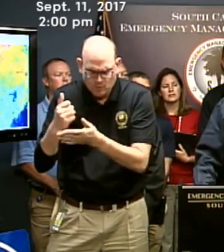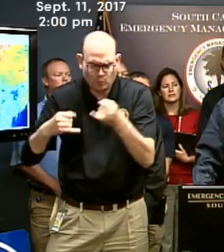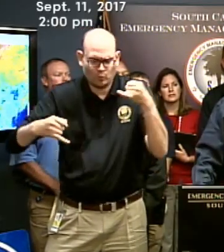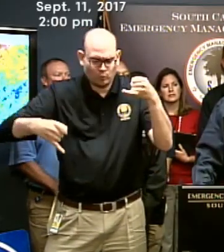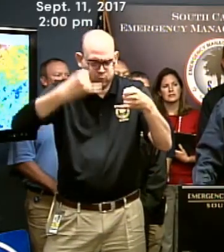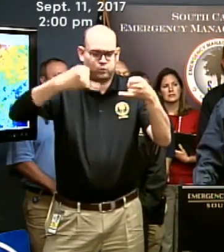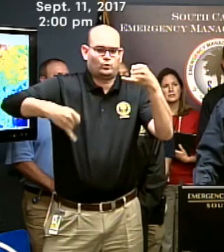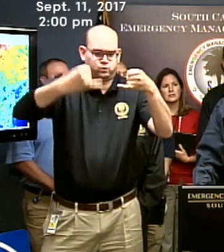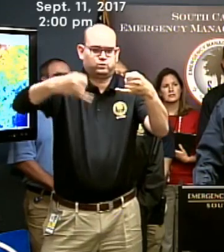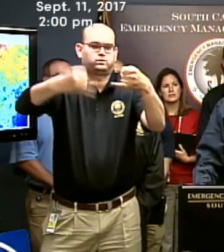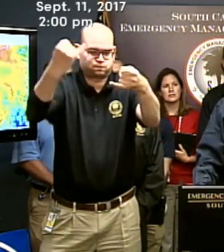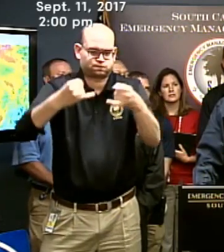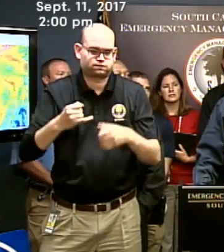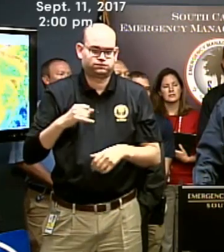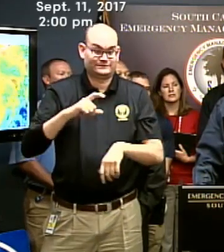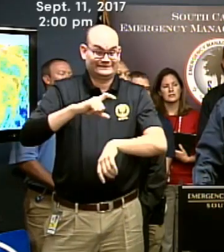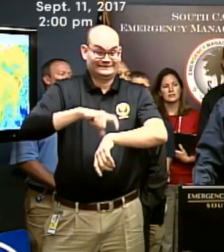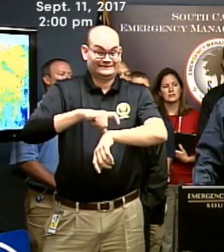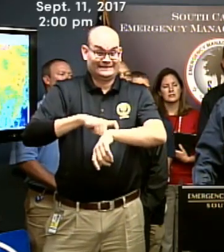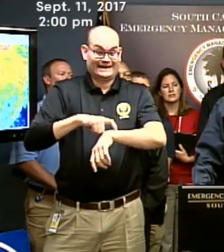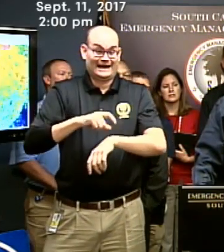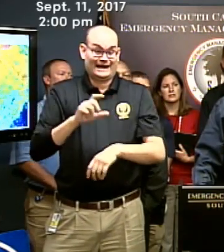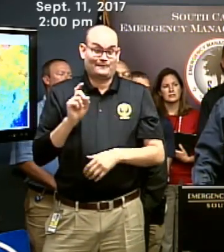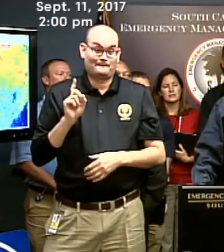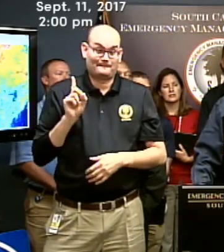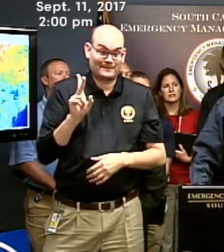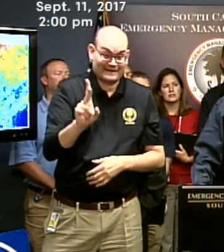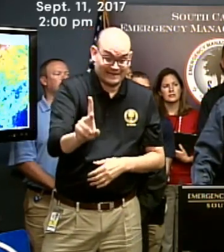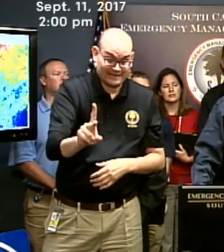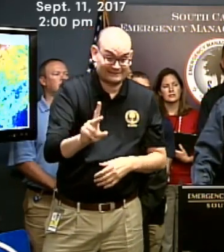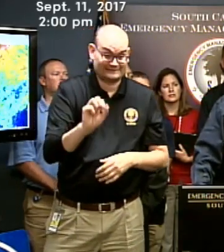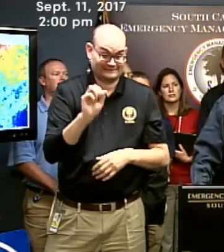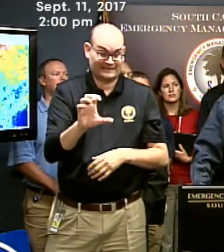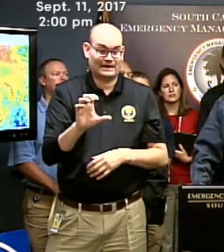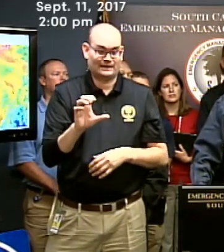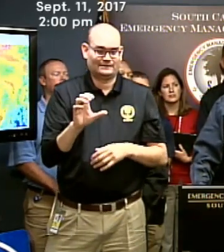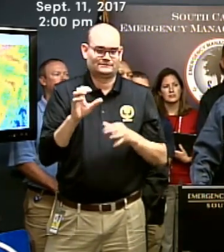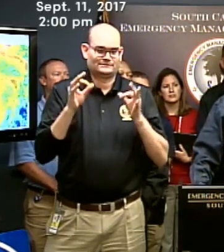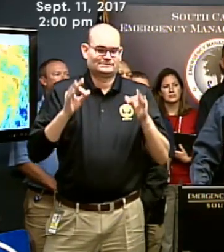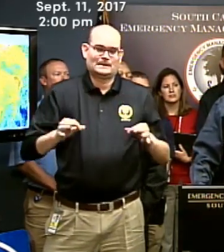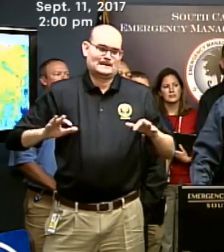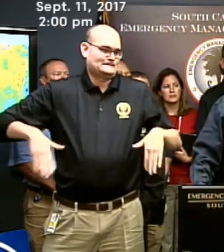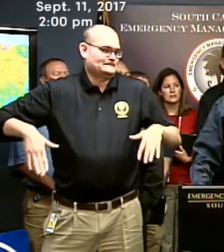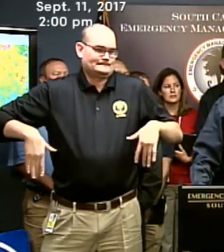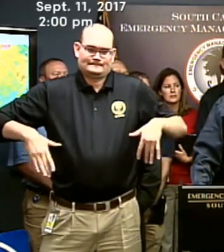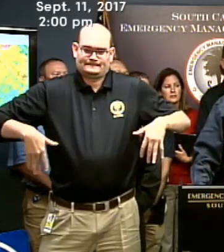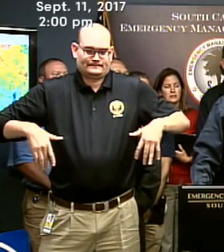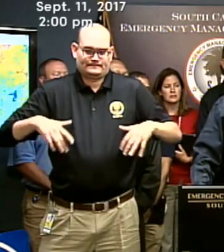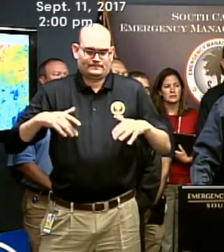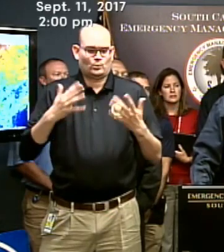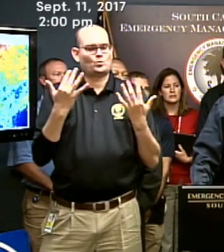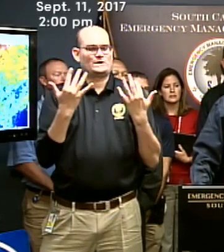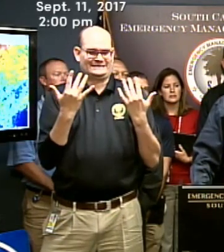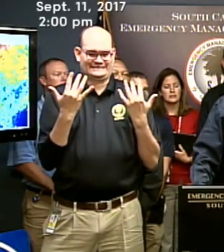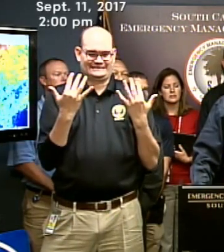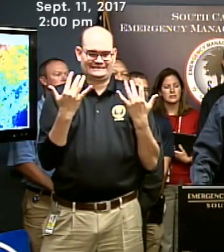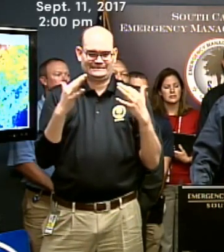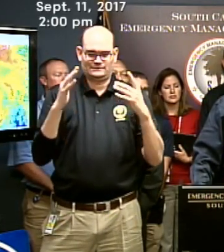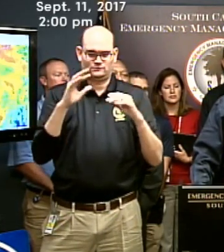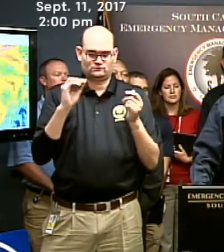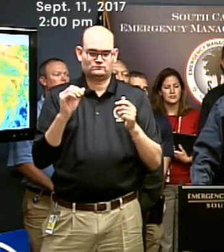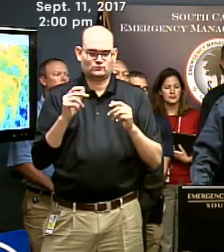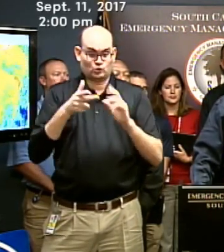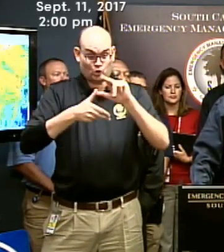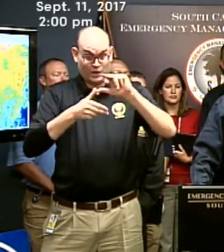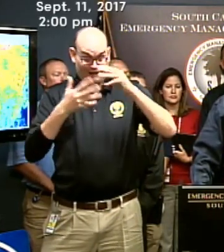re-entry. Re-evacuation and re-entry. Those decisions have not been made yet, and that will depend on the conditions and